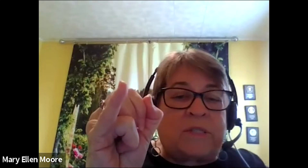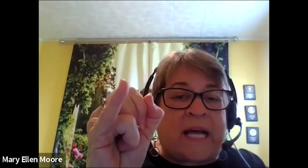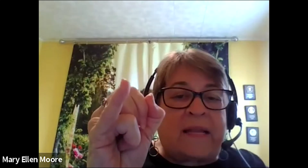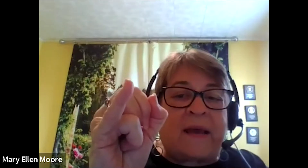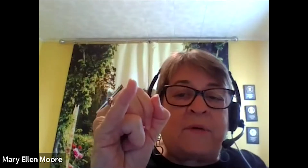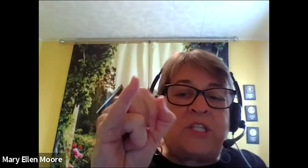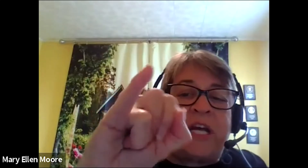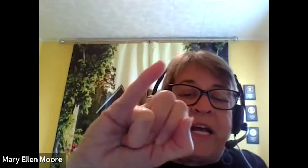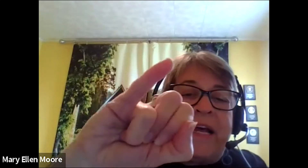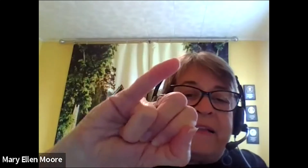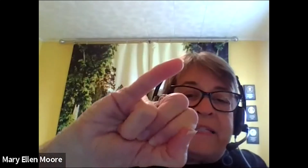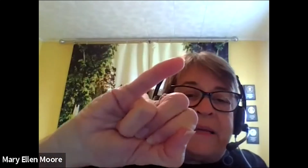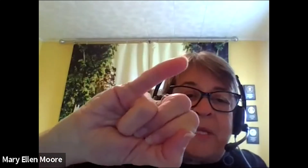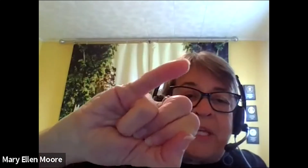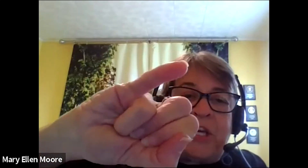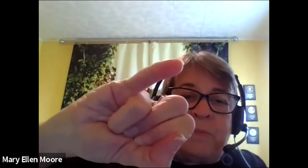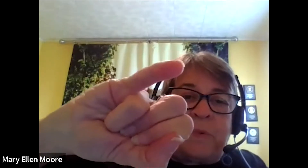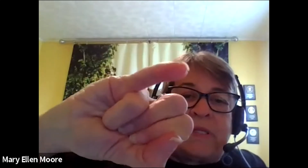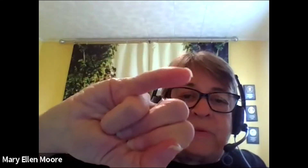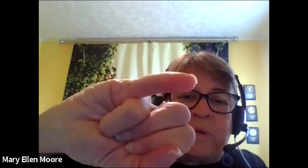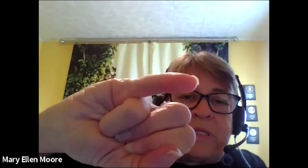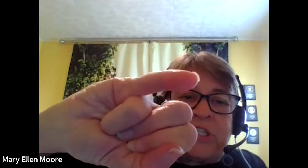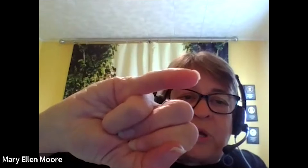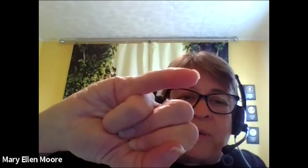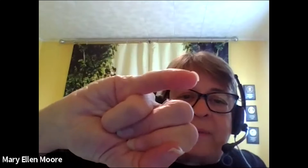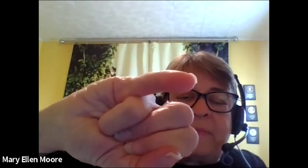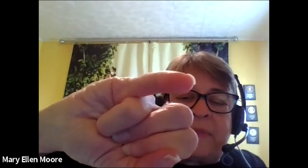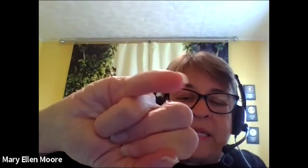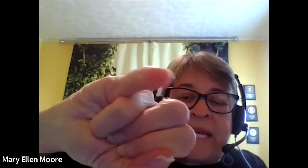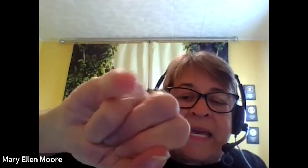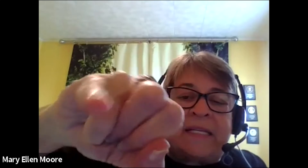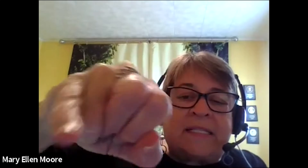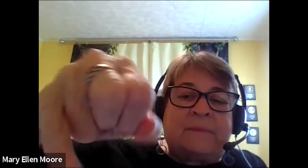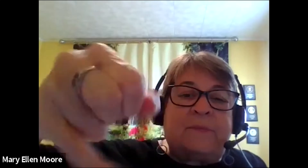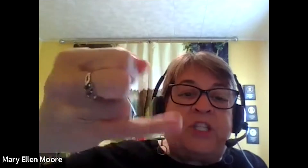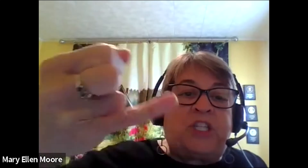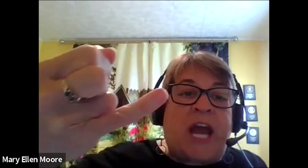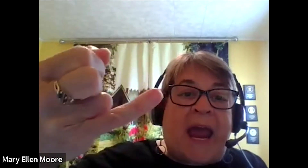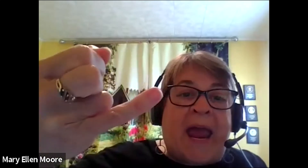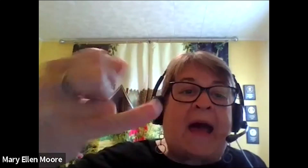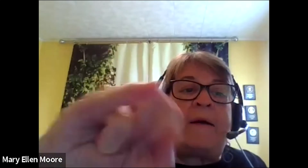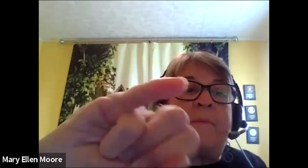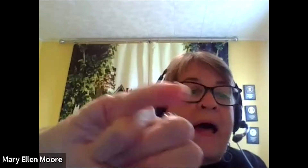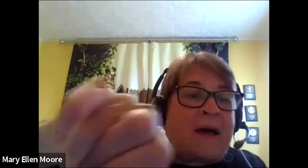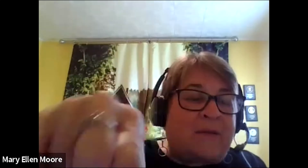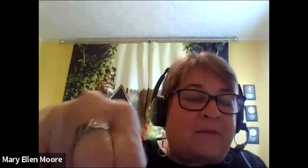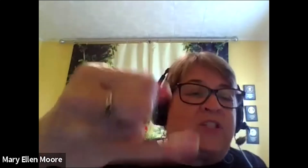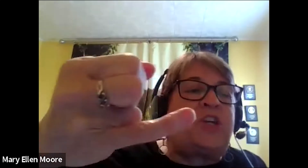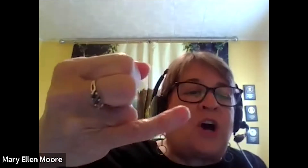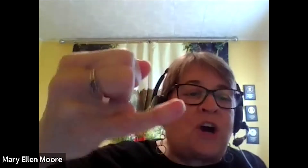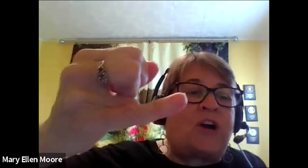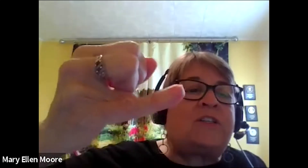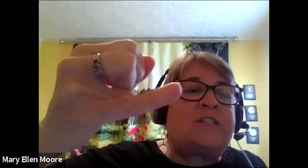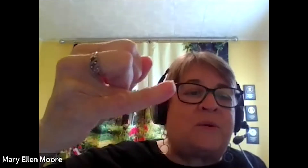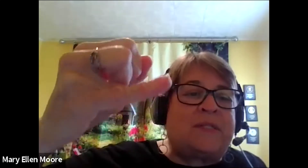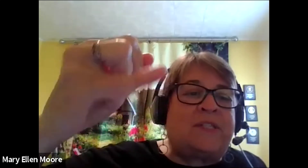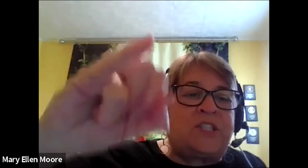sign language, some of the cute books will show them licking some jam out of a jar. So it's